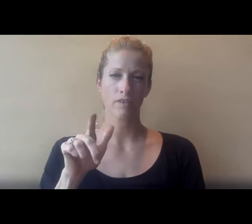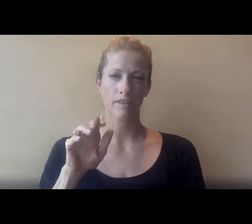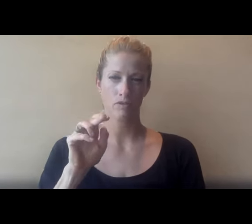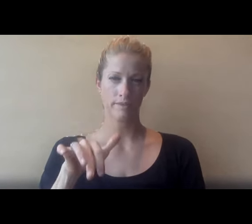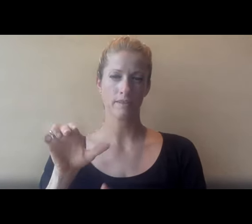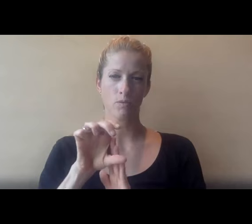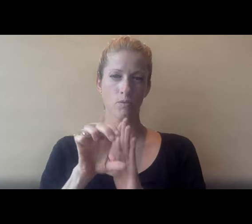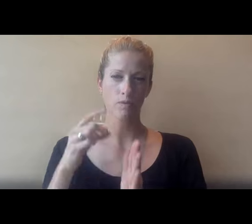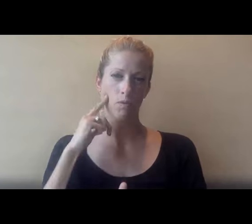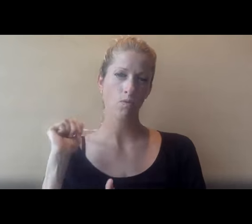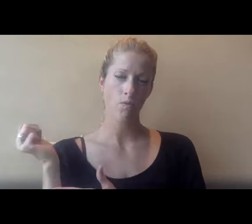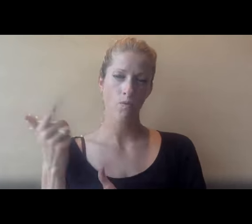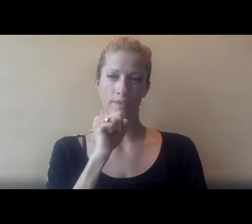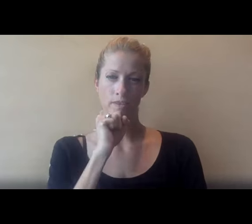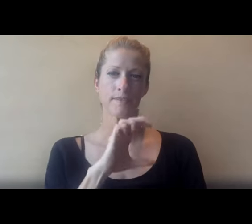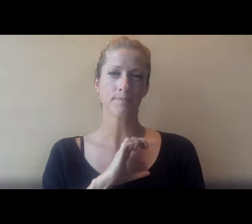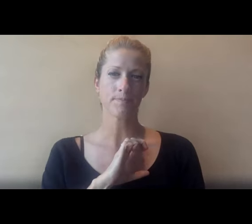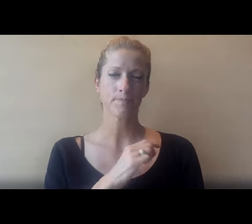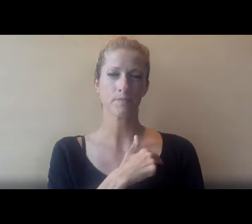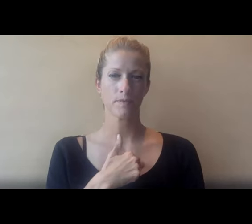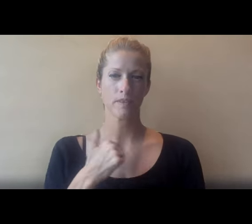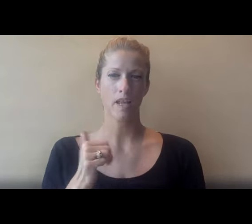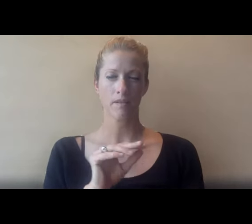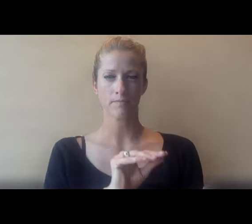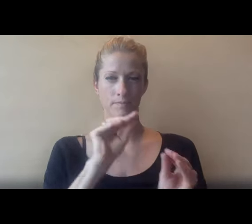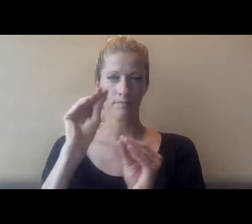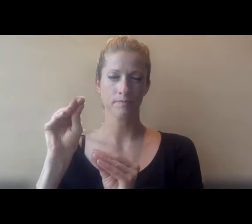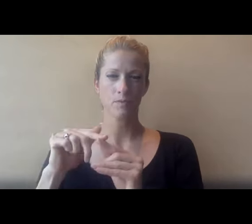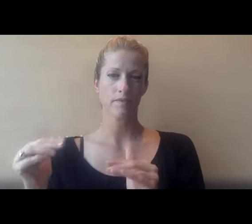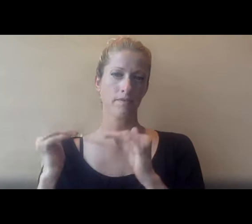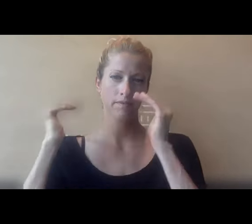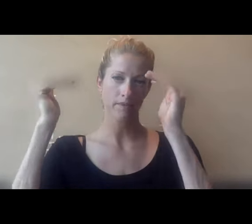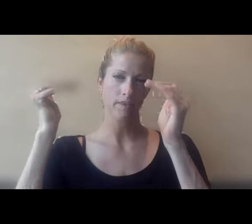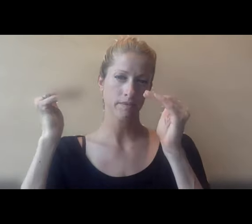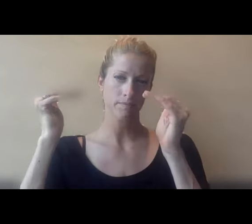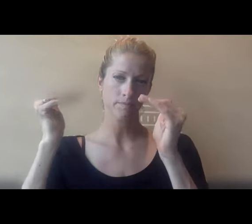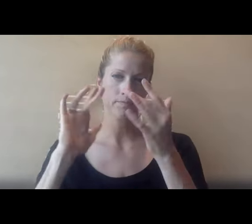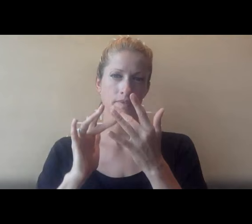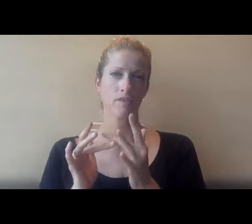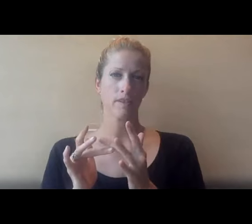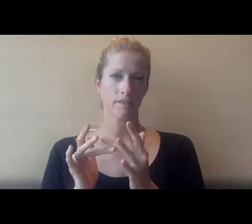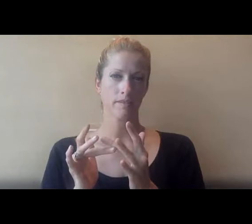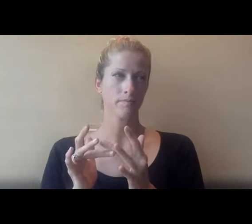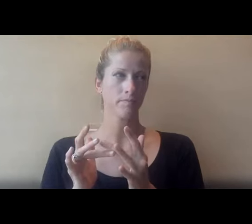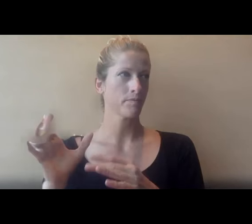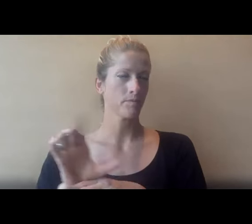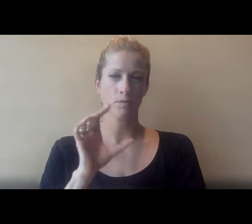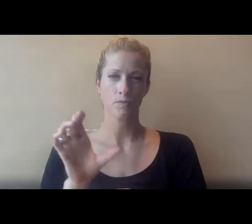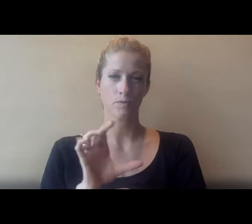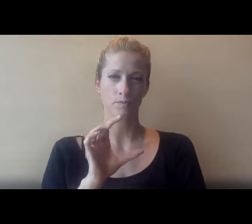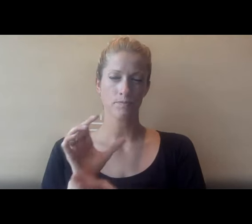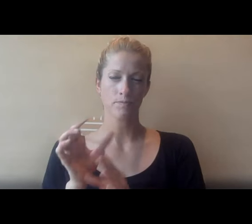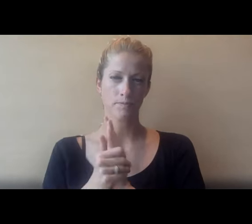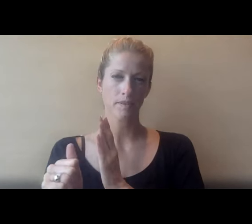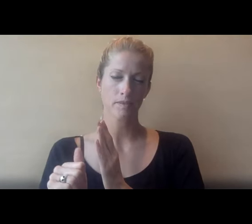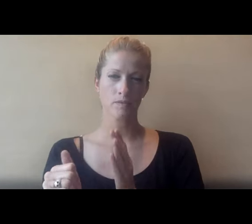for all of these seniors. We're moving them into more advanced internet and computing skills,